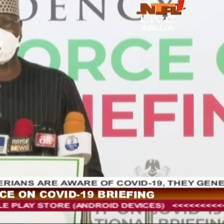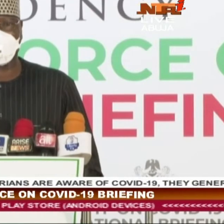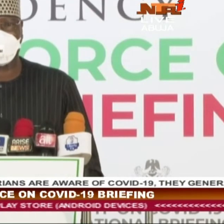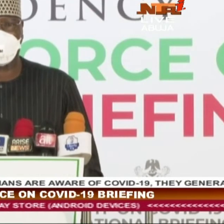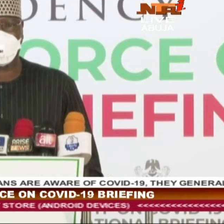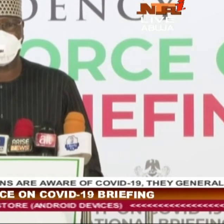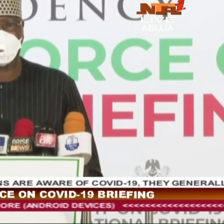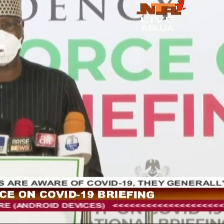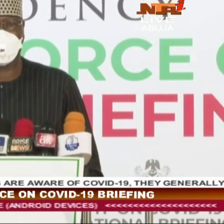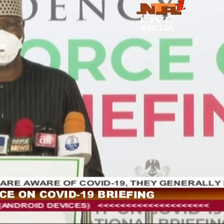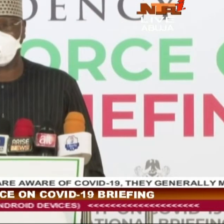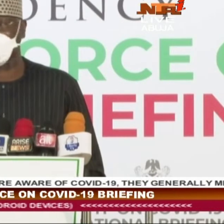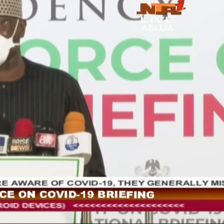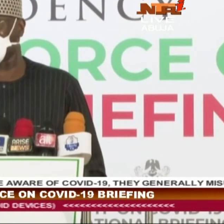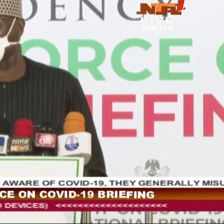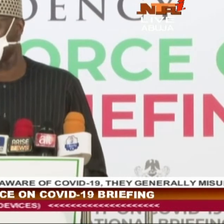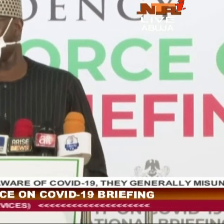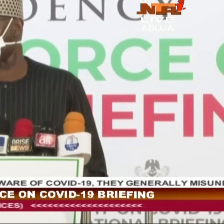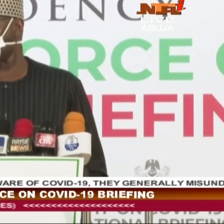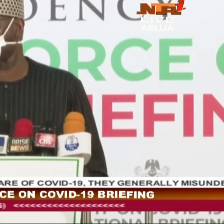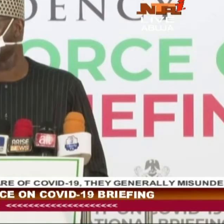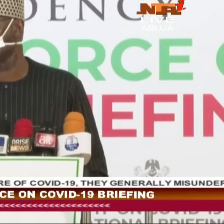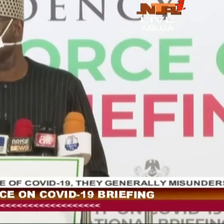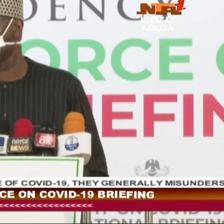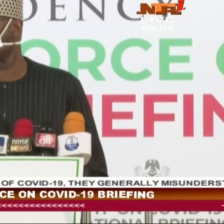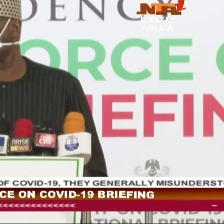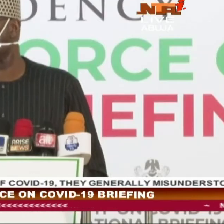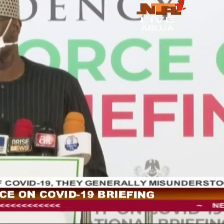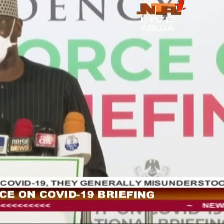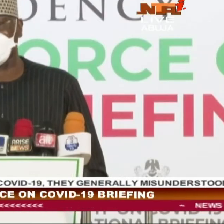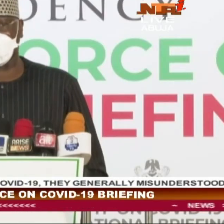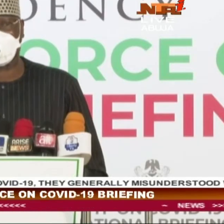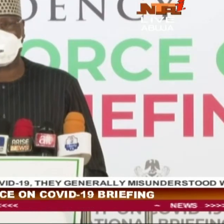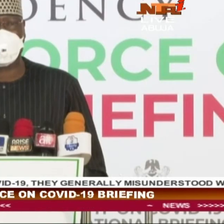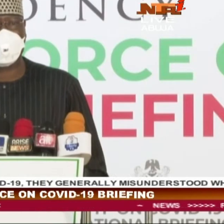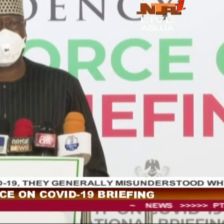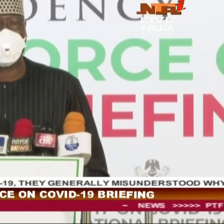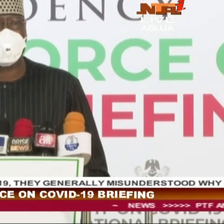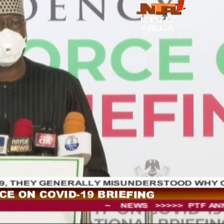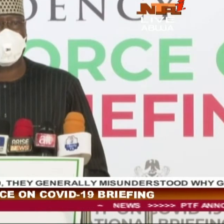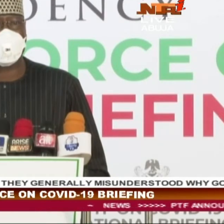not only air tickets. If you go to the market now, the prices